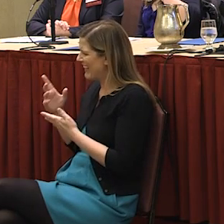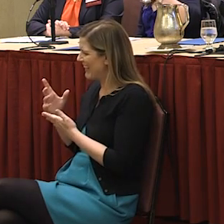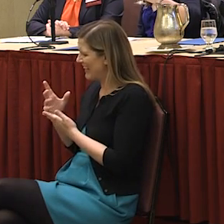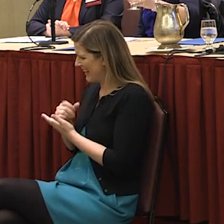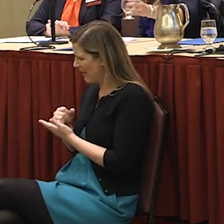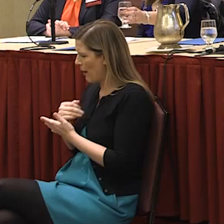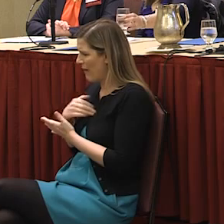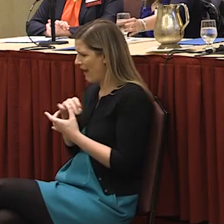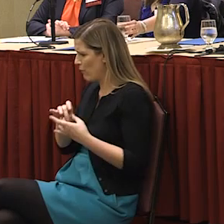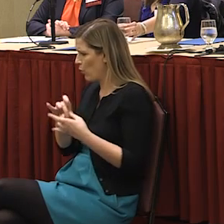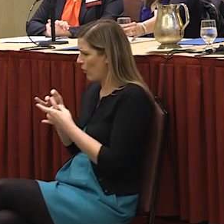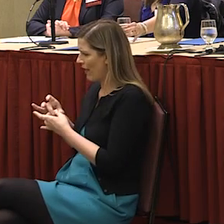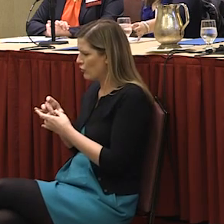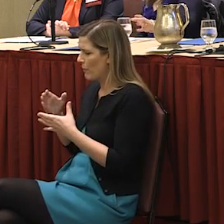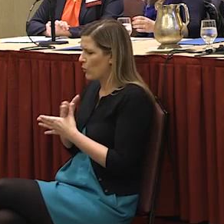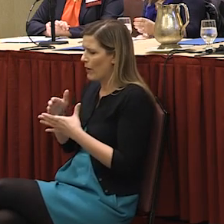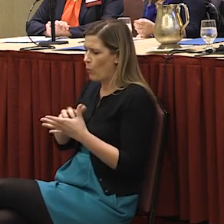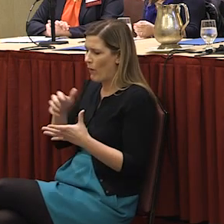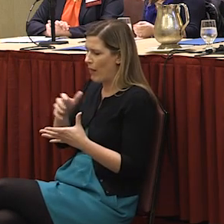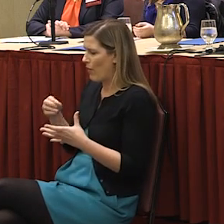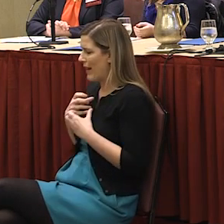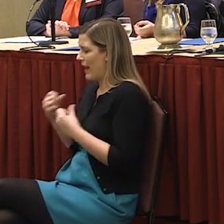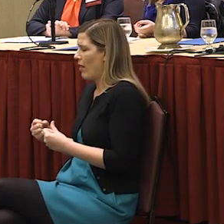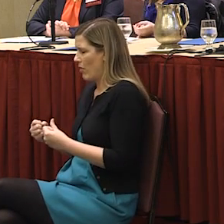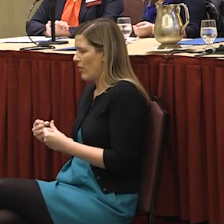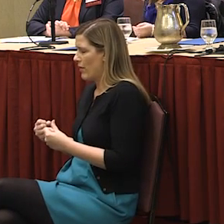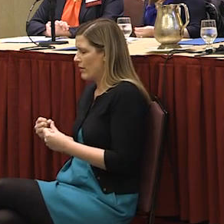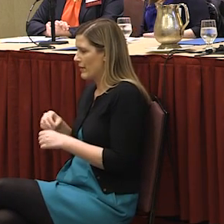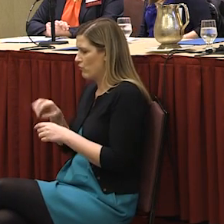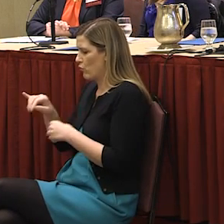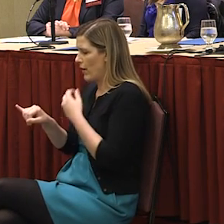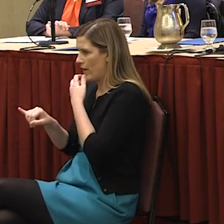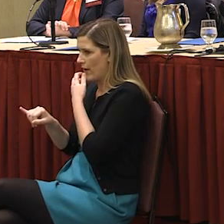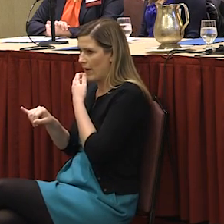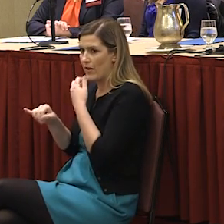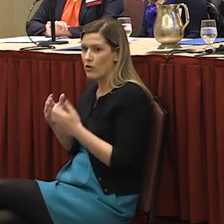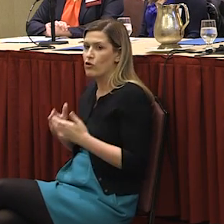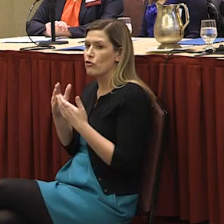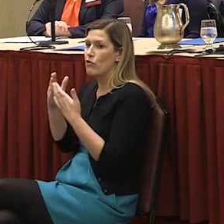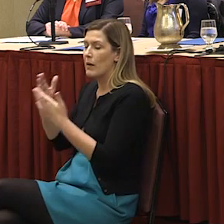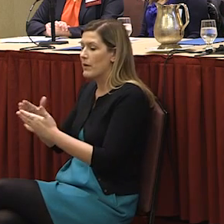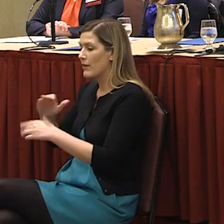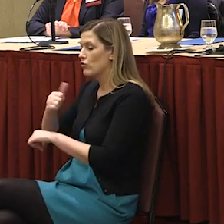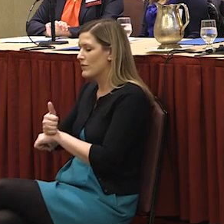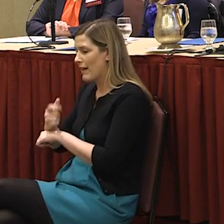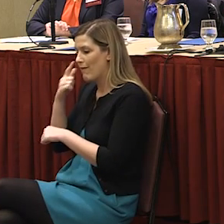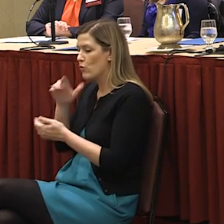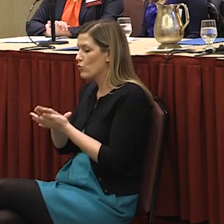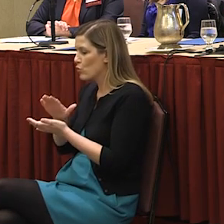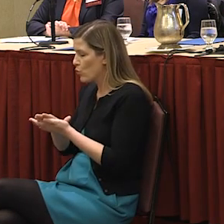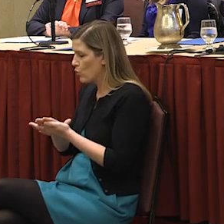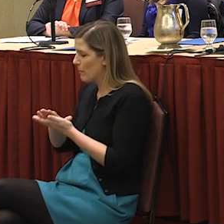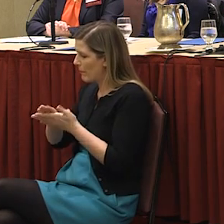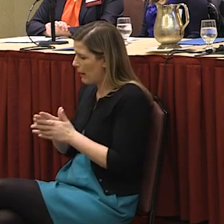definitely a correlation between our wealth and health of our Rhode Islanders. Recommendations that we have set forth are for schools to be